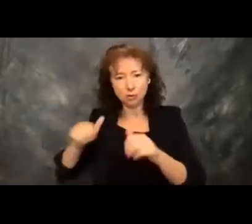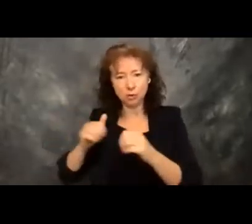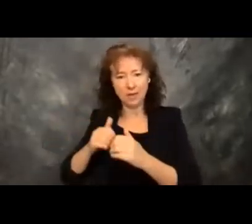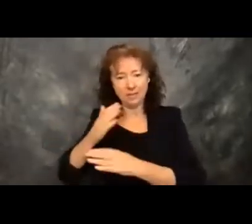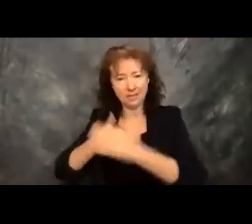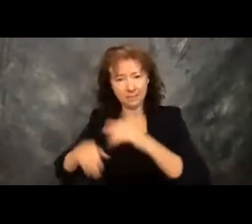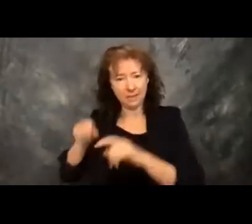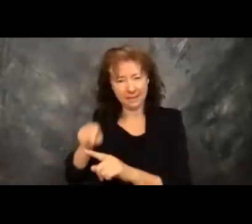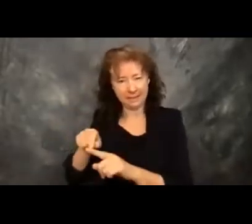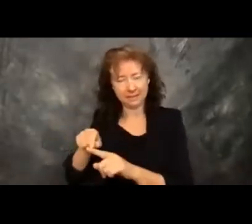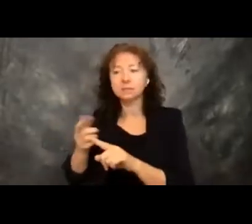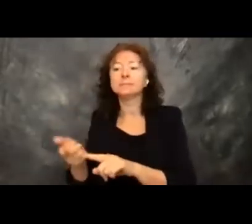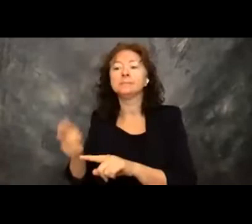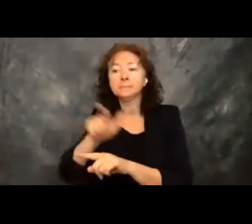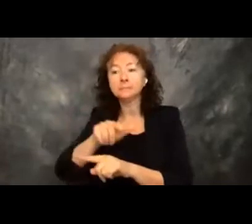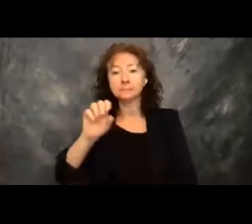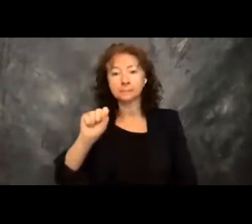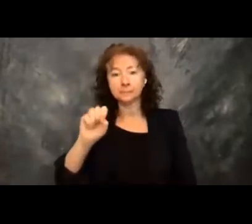yours.